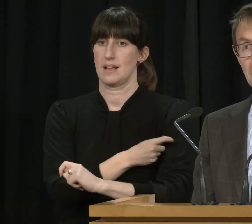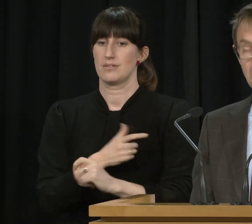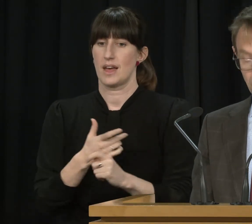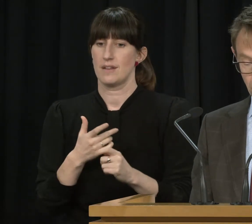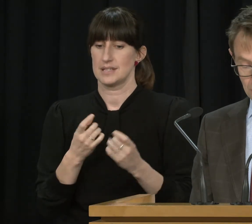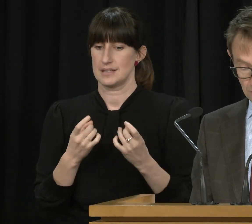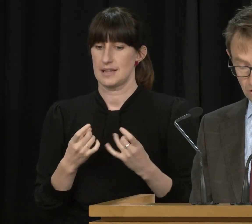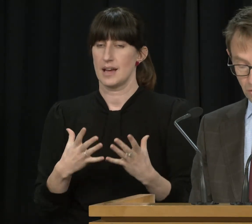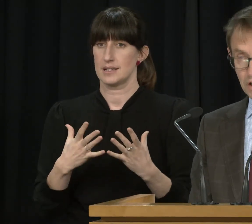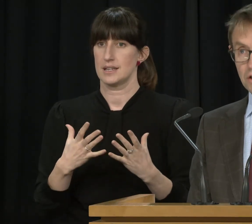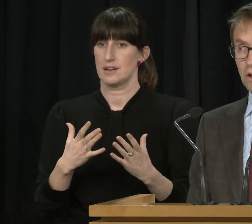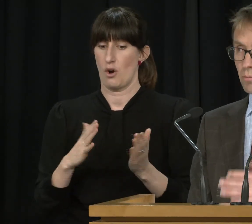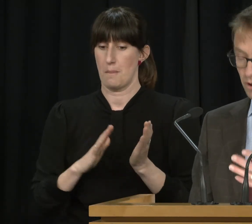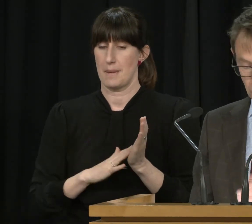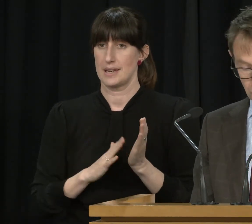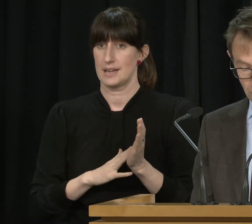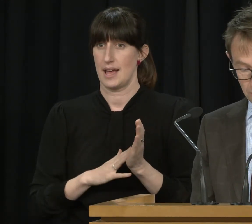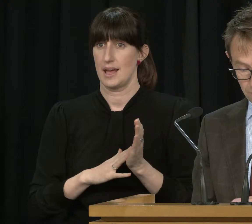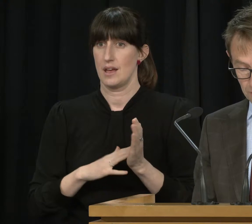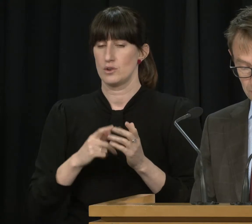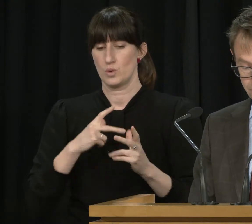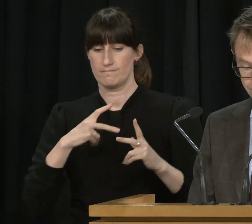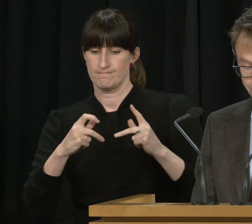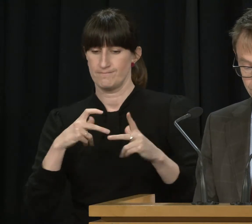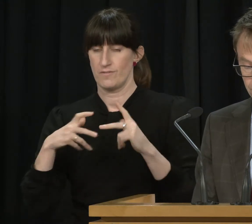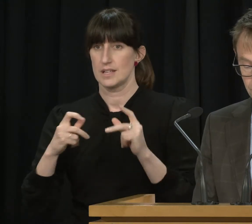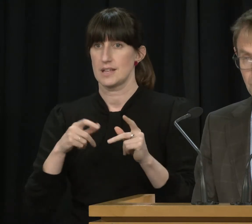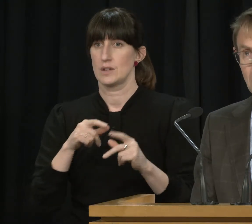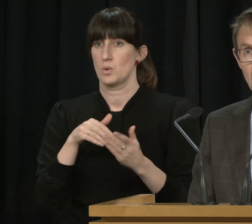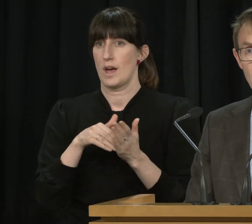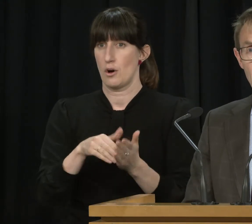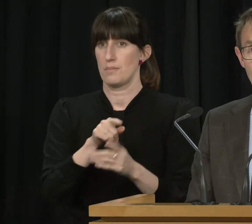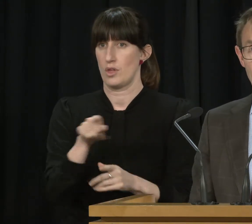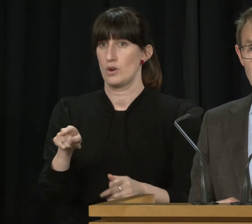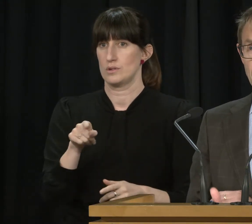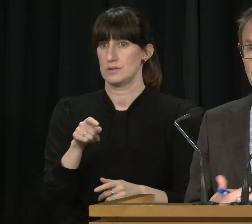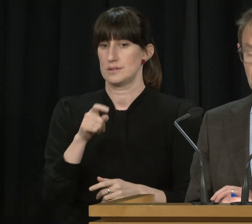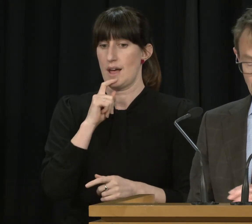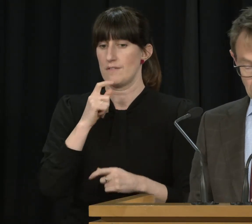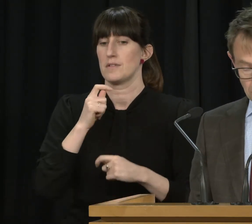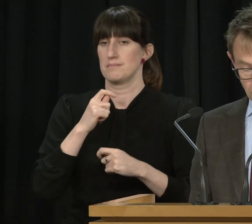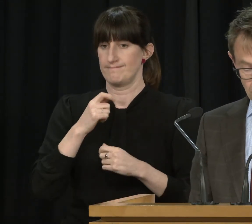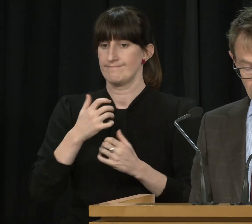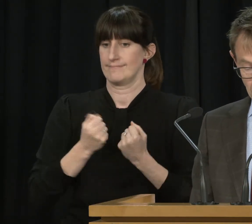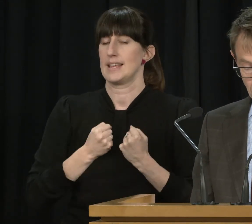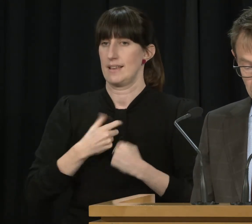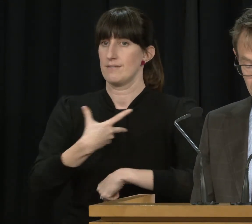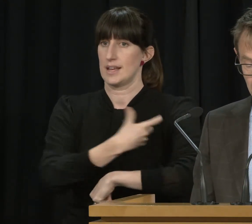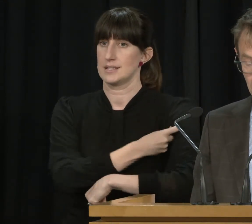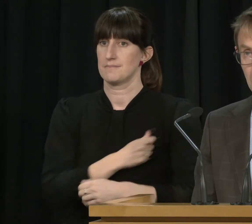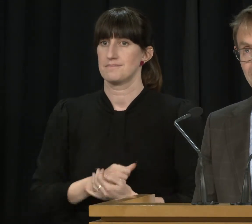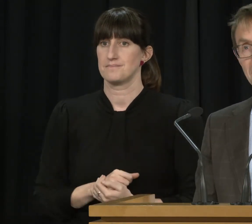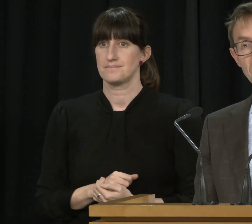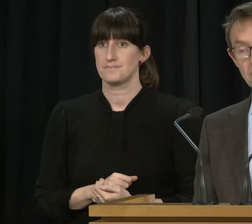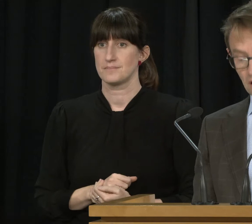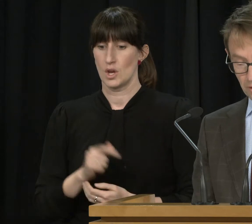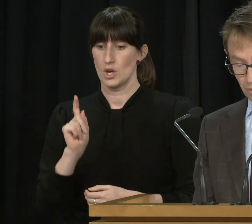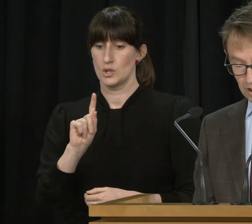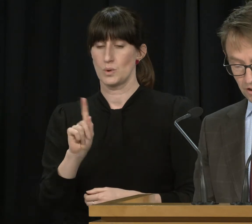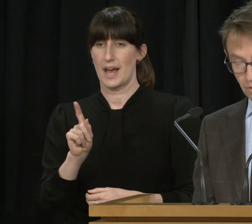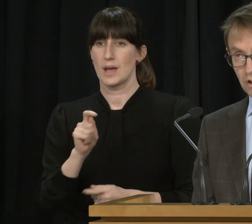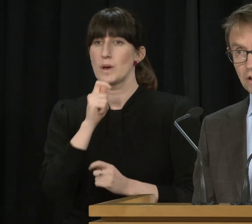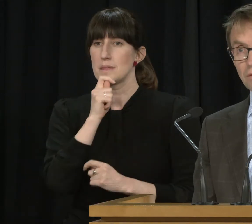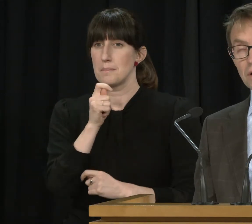from Monday for the next 2 weeks to help support those efforts. As in a media release we put out earlier today, and as is